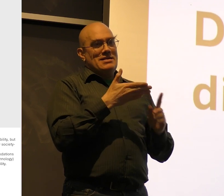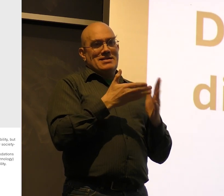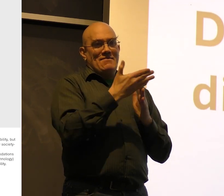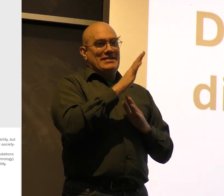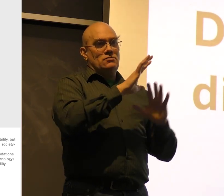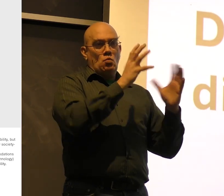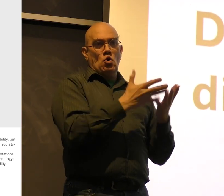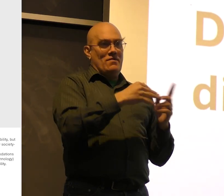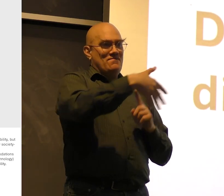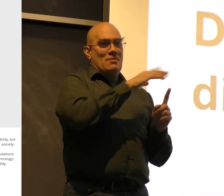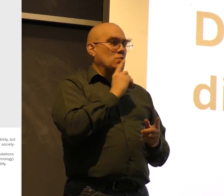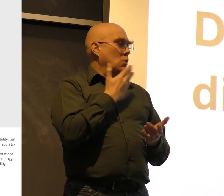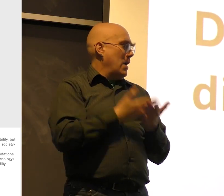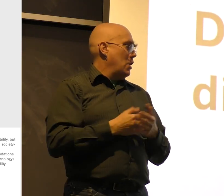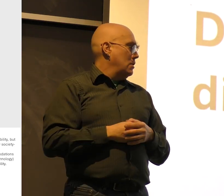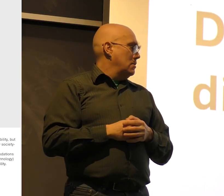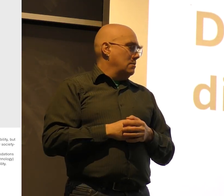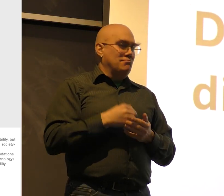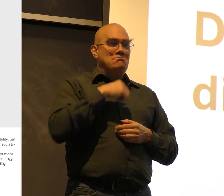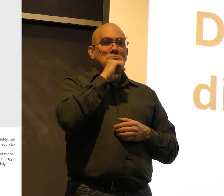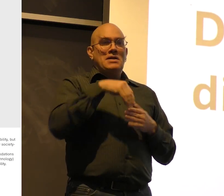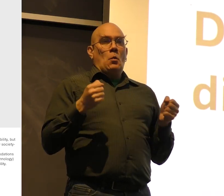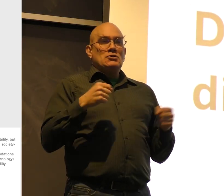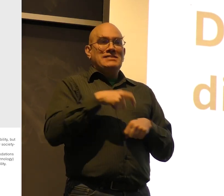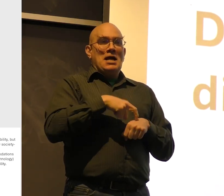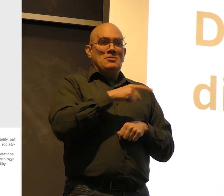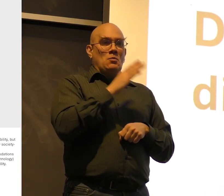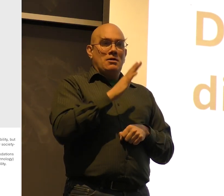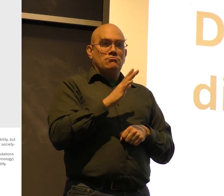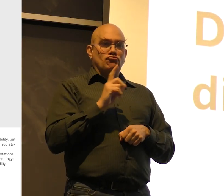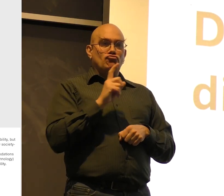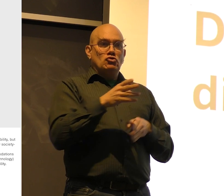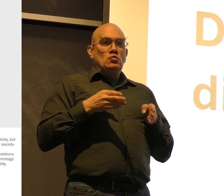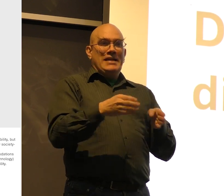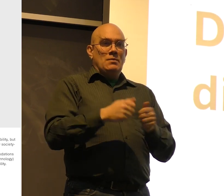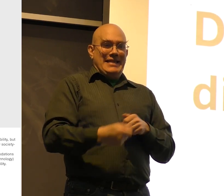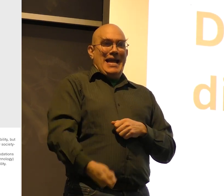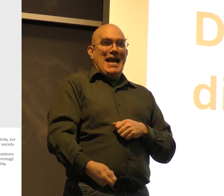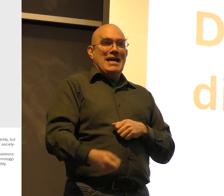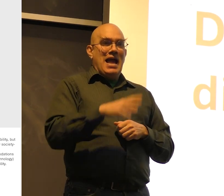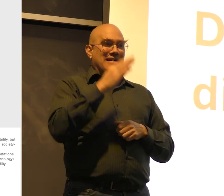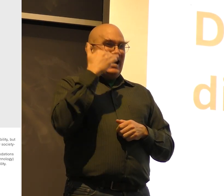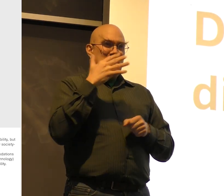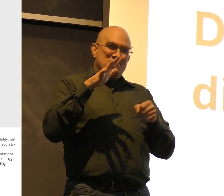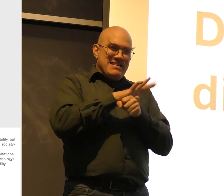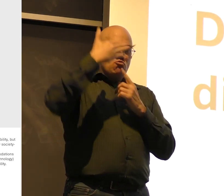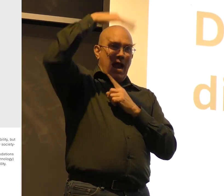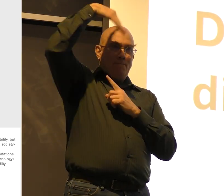their life. They have navigated the world very effectively, and I love in the wintertime because I see them working their cane